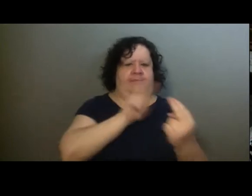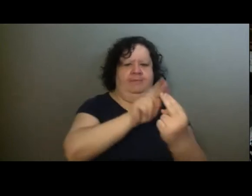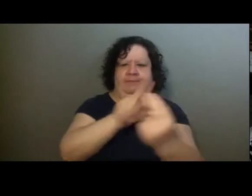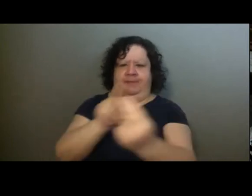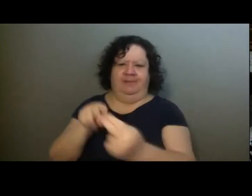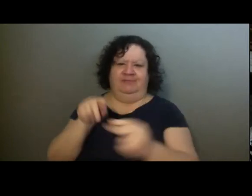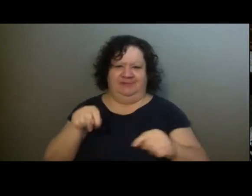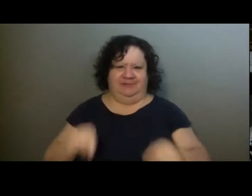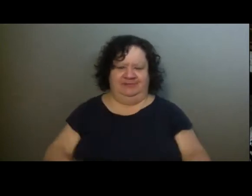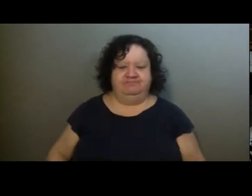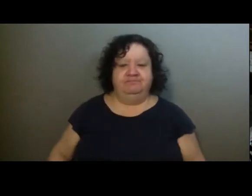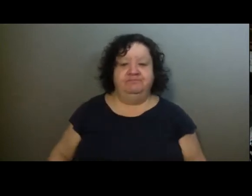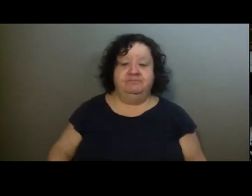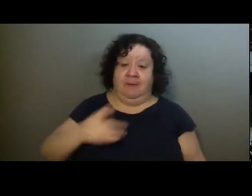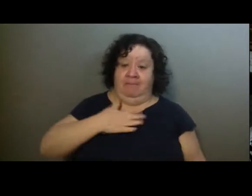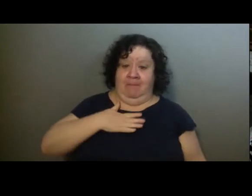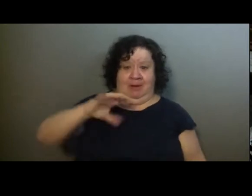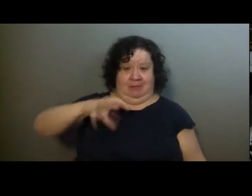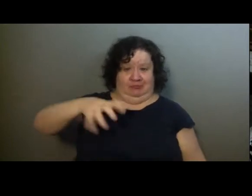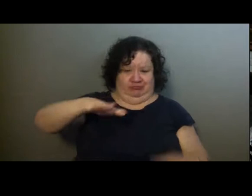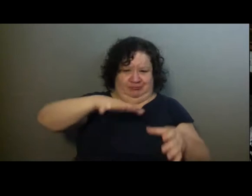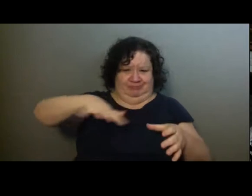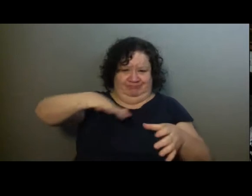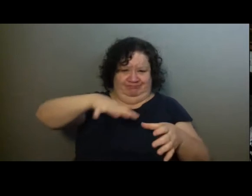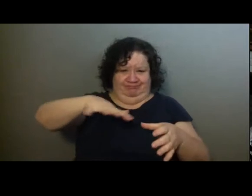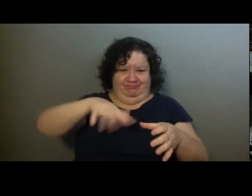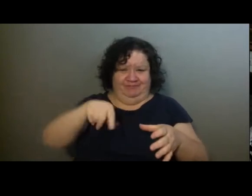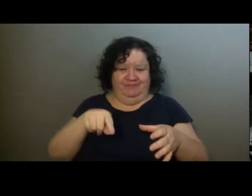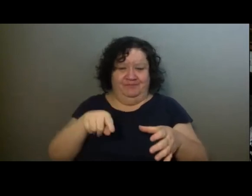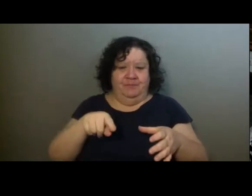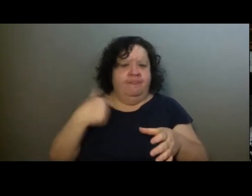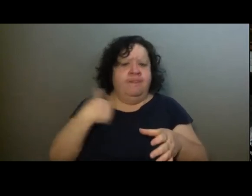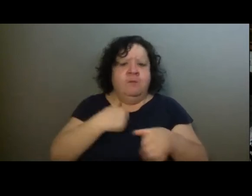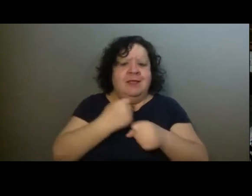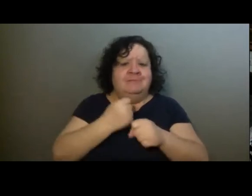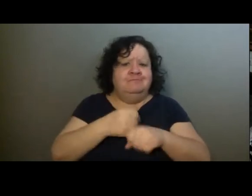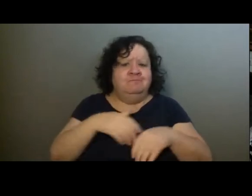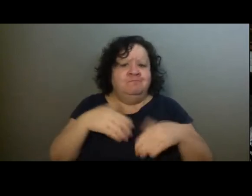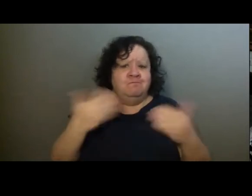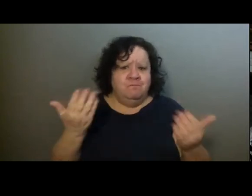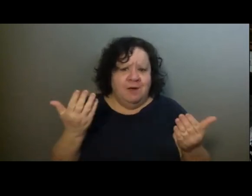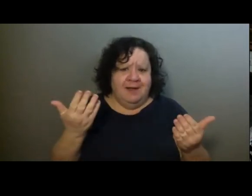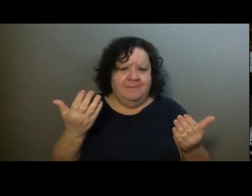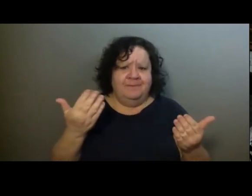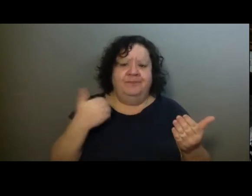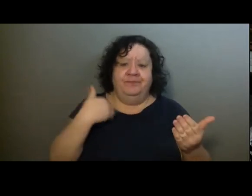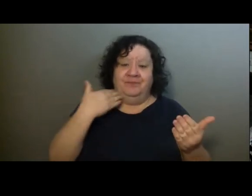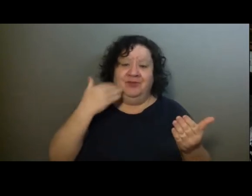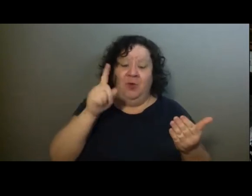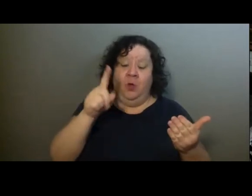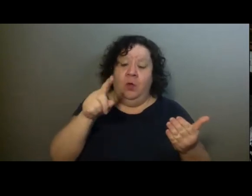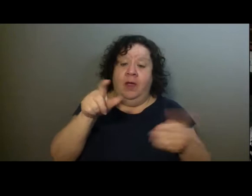when do this information actually go out? When do they actually receive the